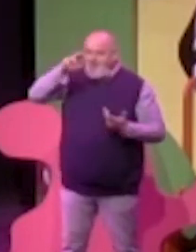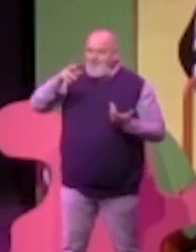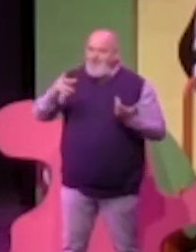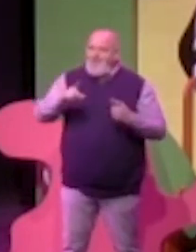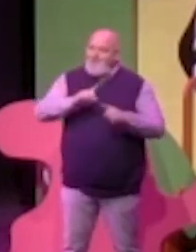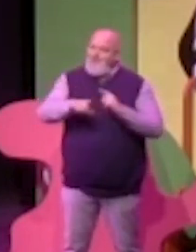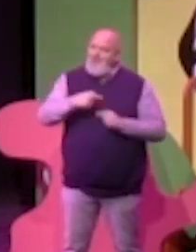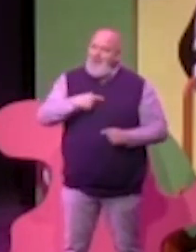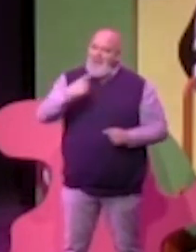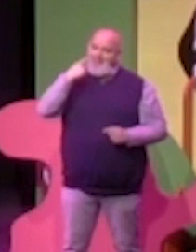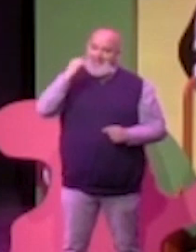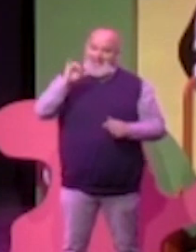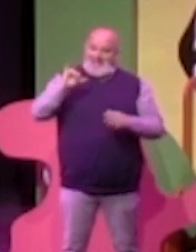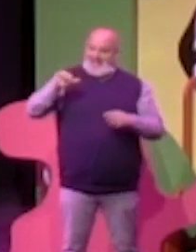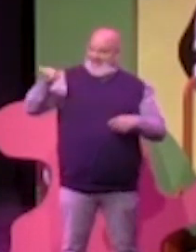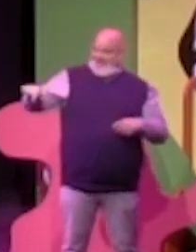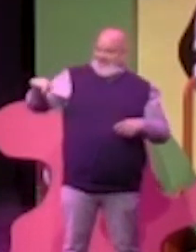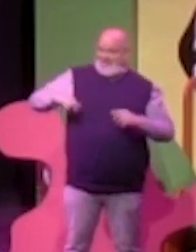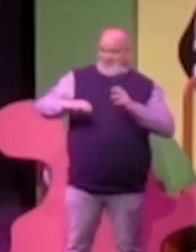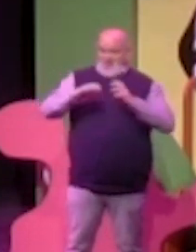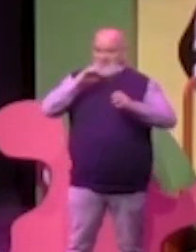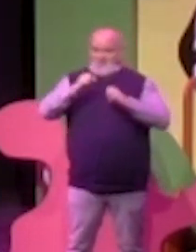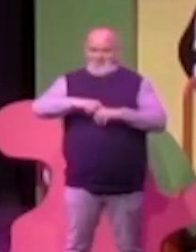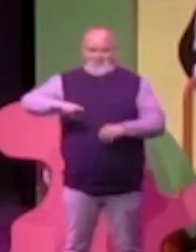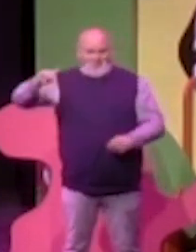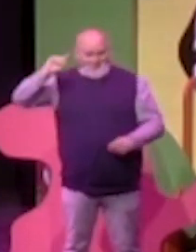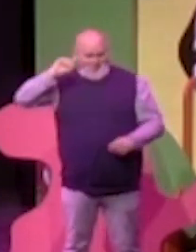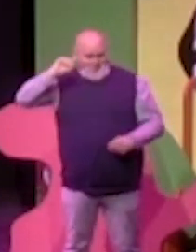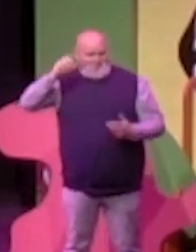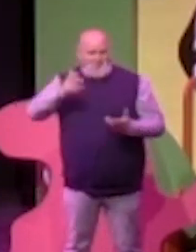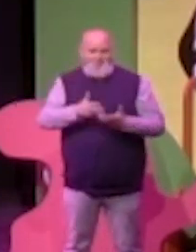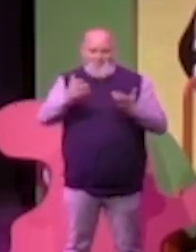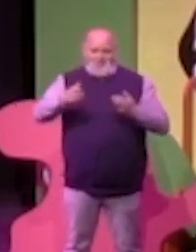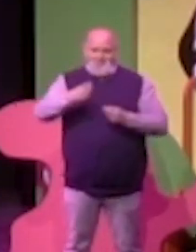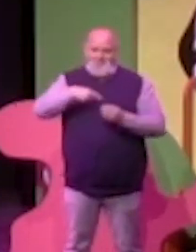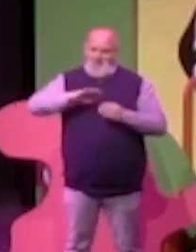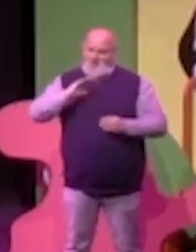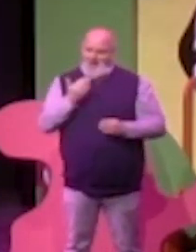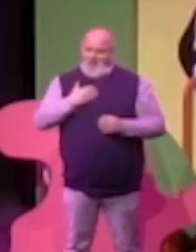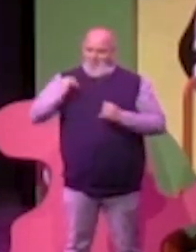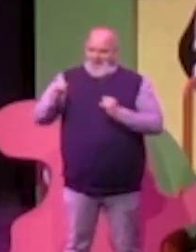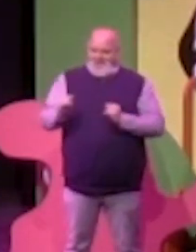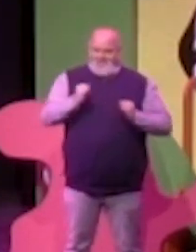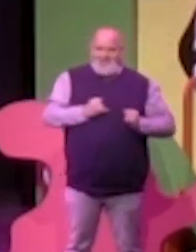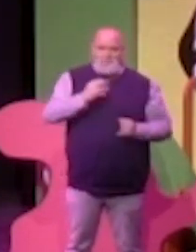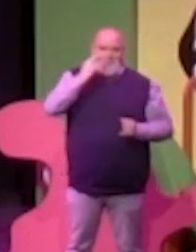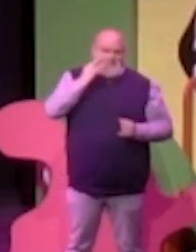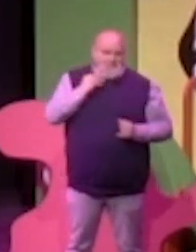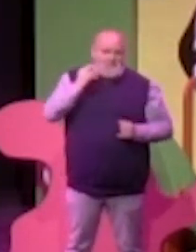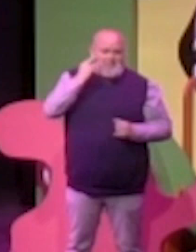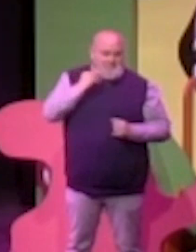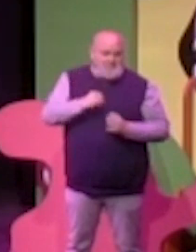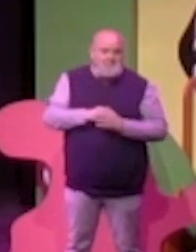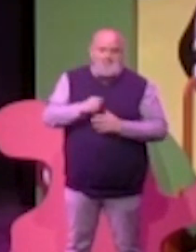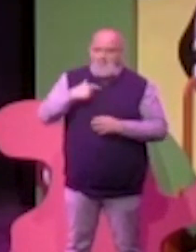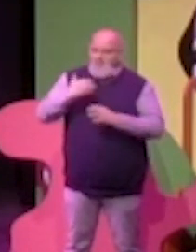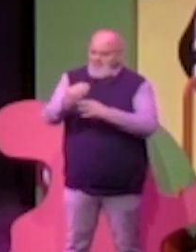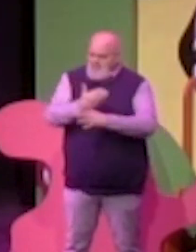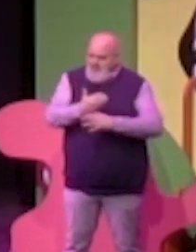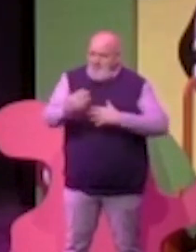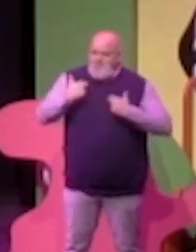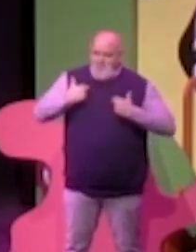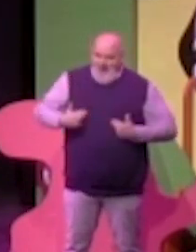think that in this conversation, we've heard so much about our individual experiences, our shared